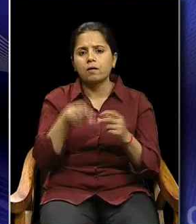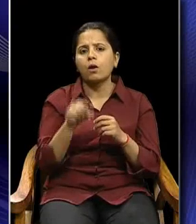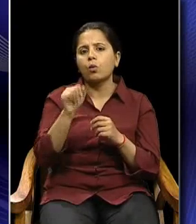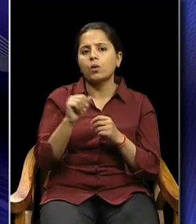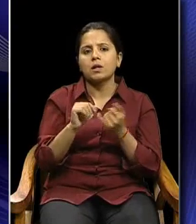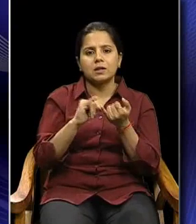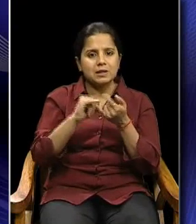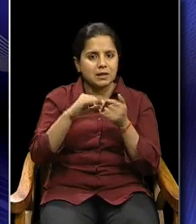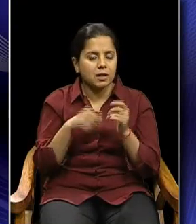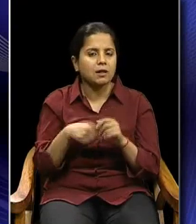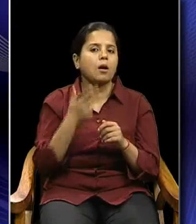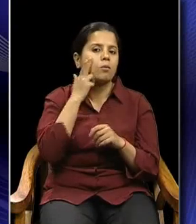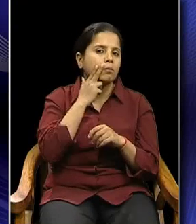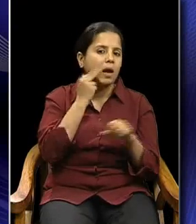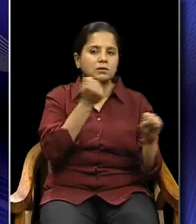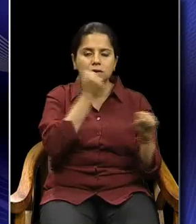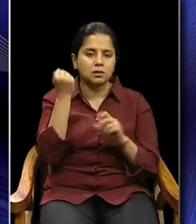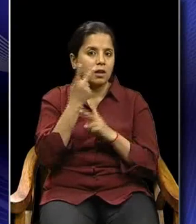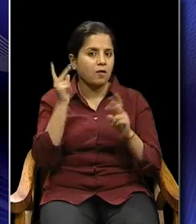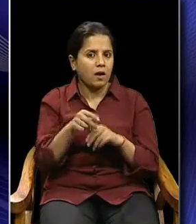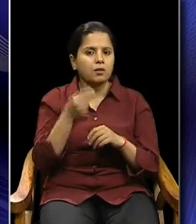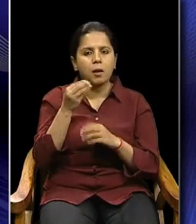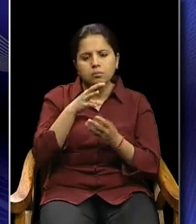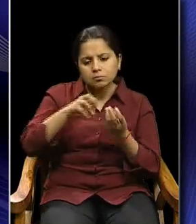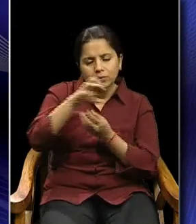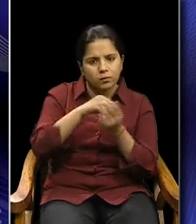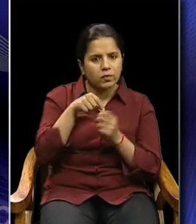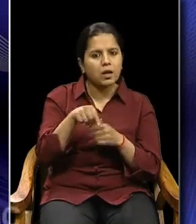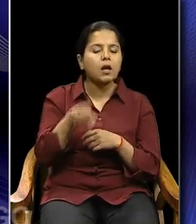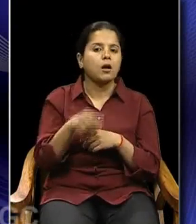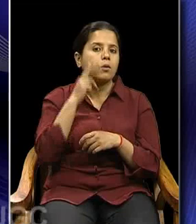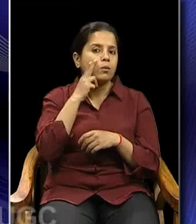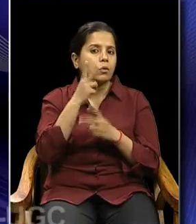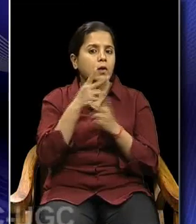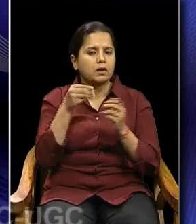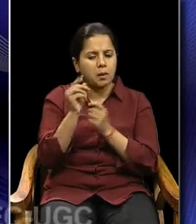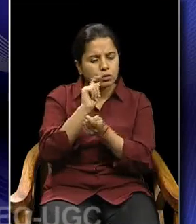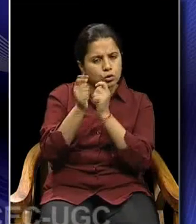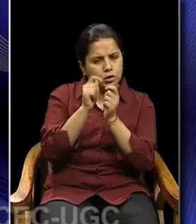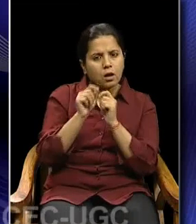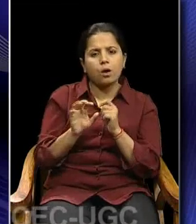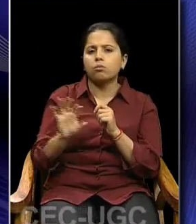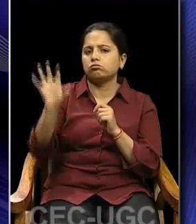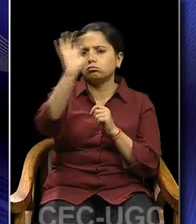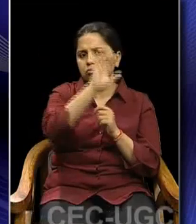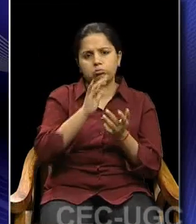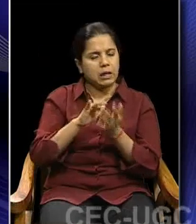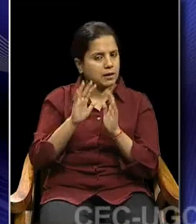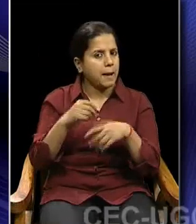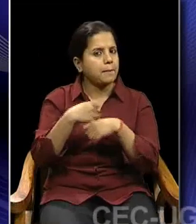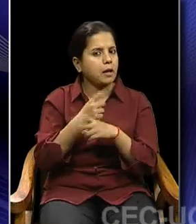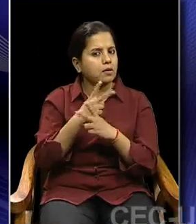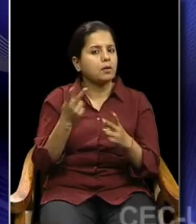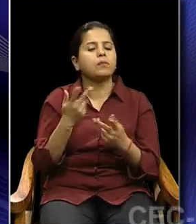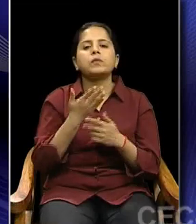seeds, sugarcane, jaggery and sugar all over India, with minor variations. And when you